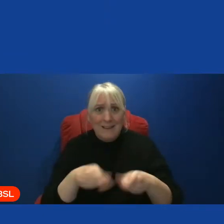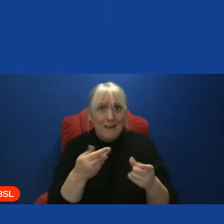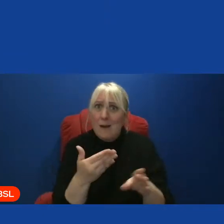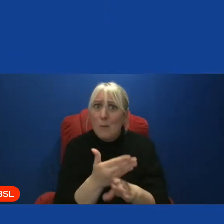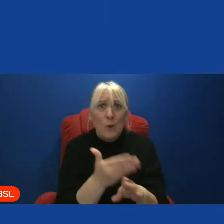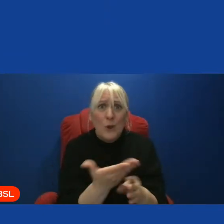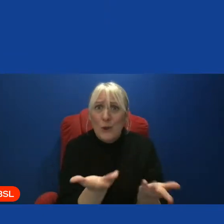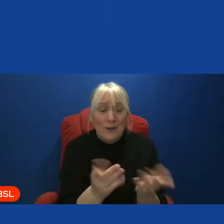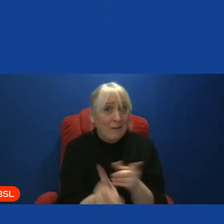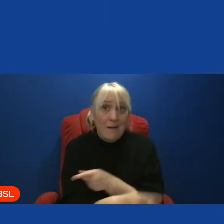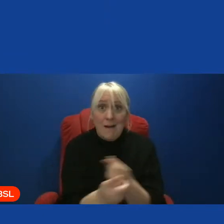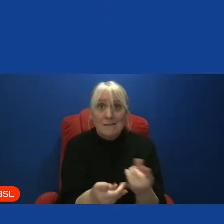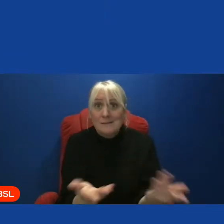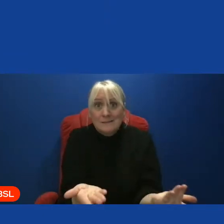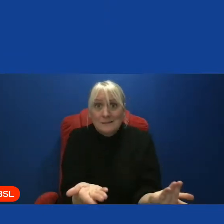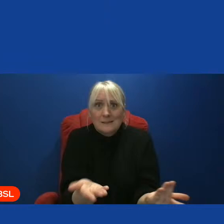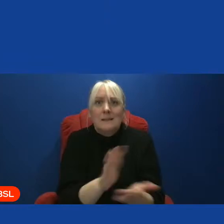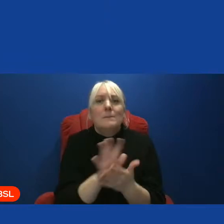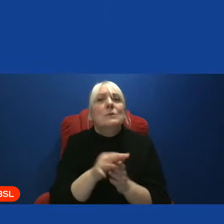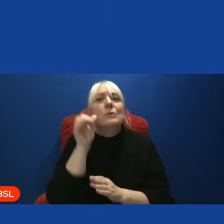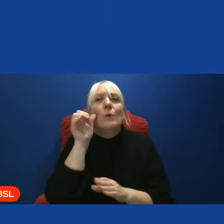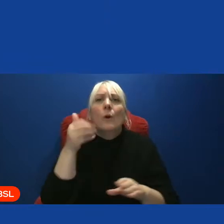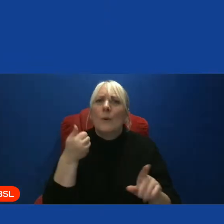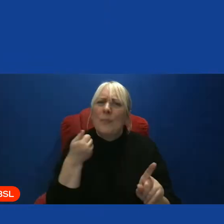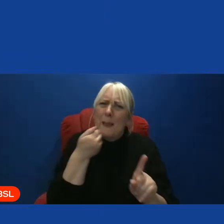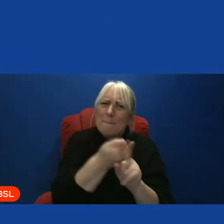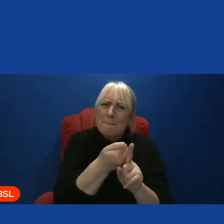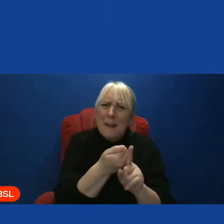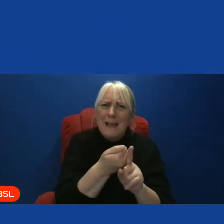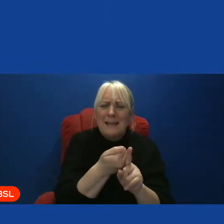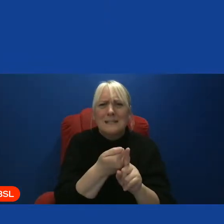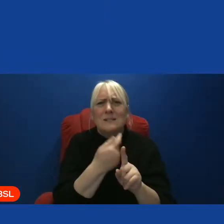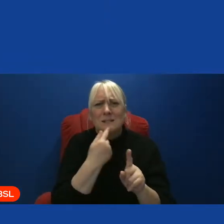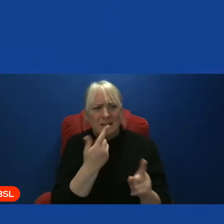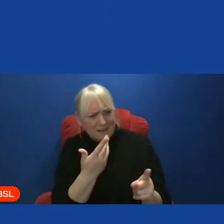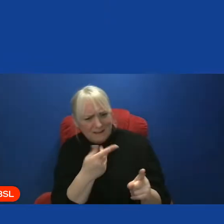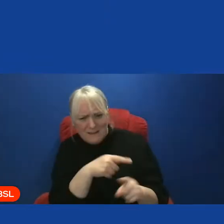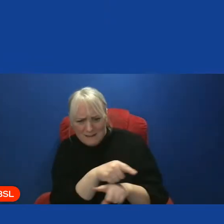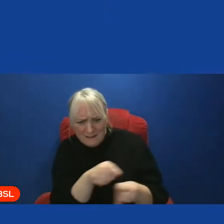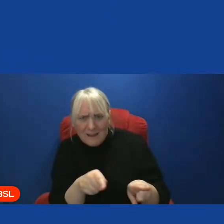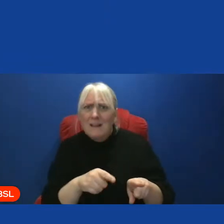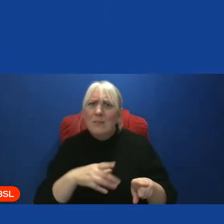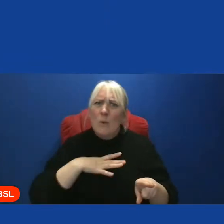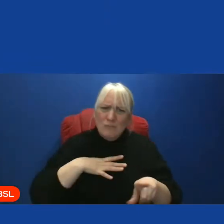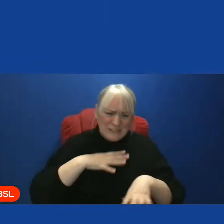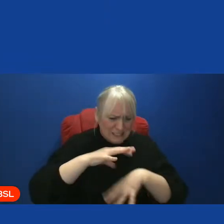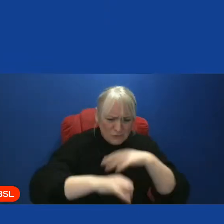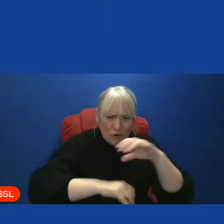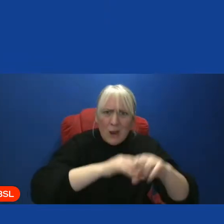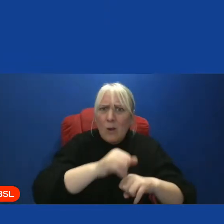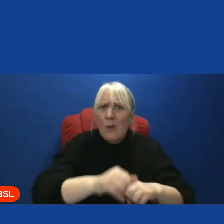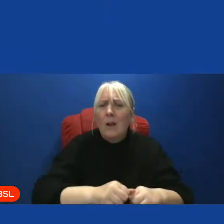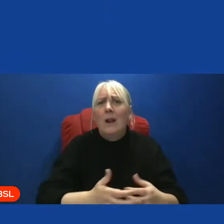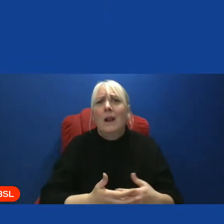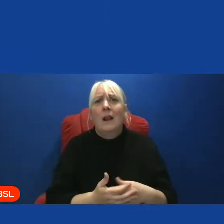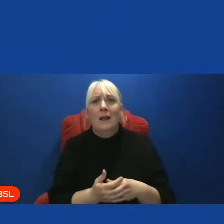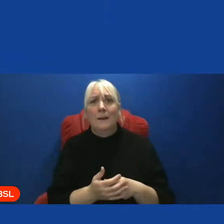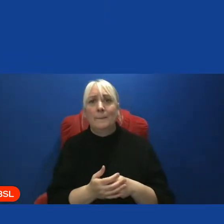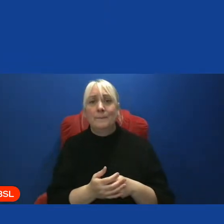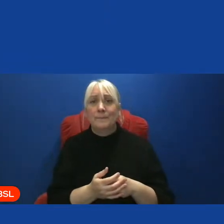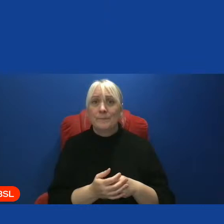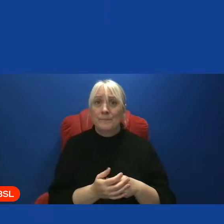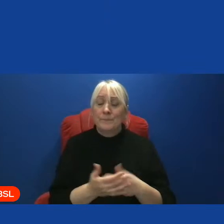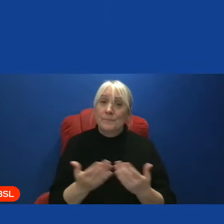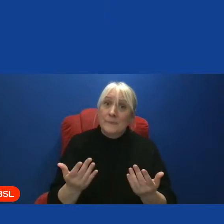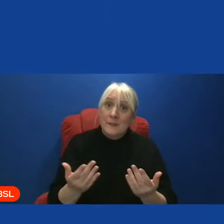And that the impact on people already struggling. But despite people are being provided